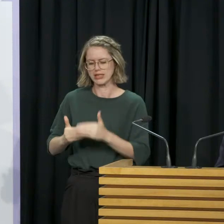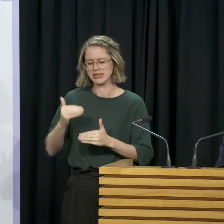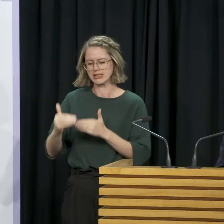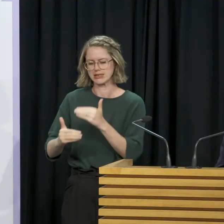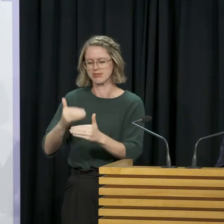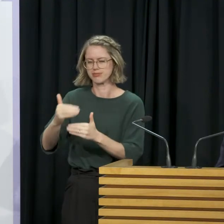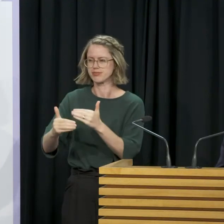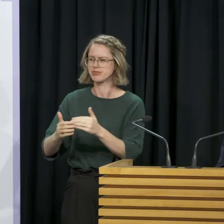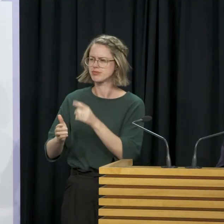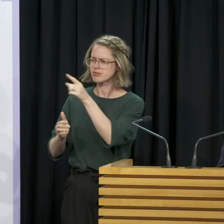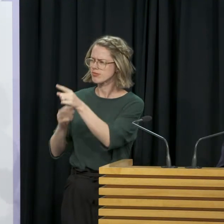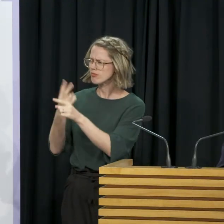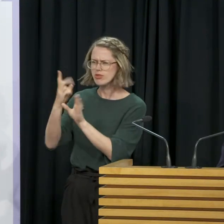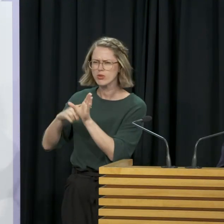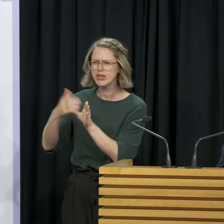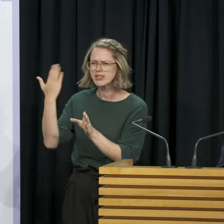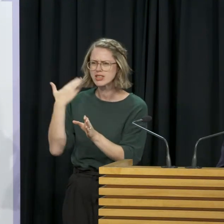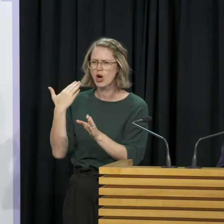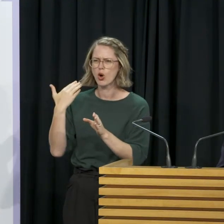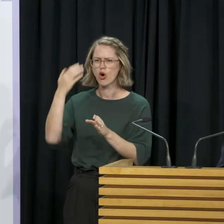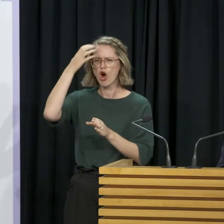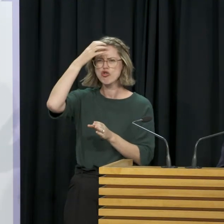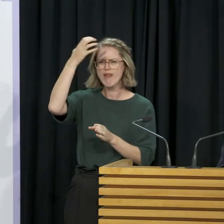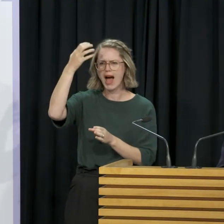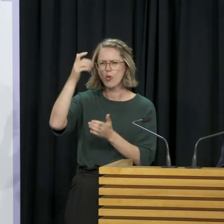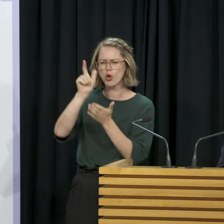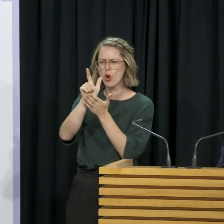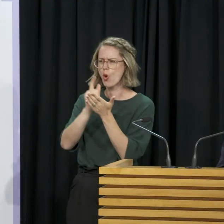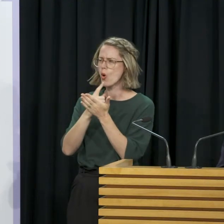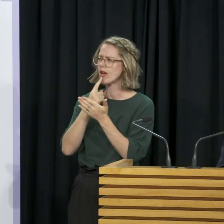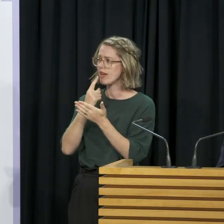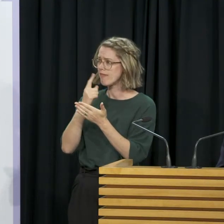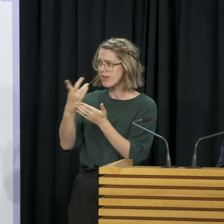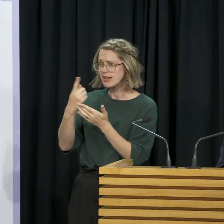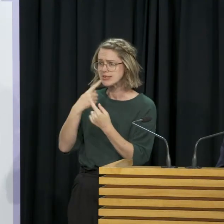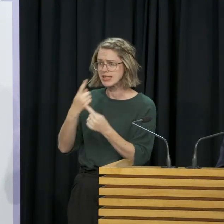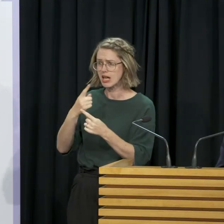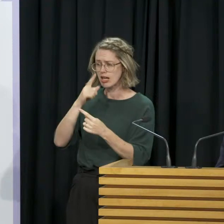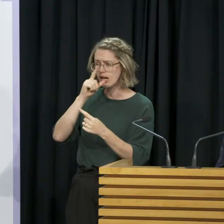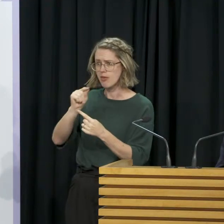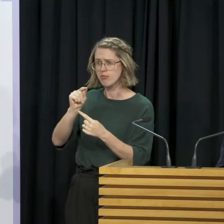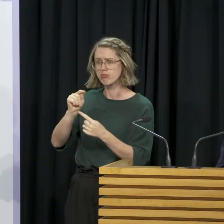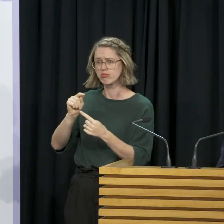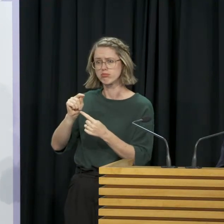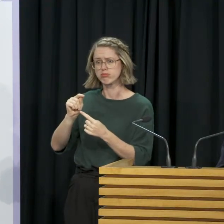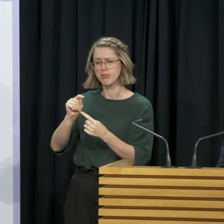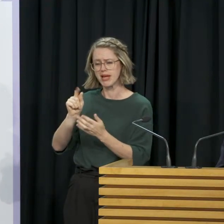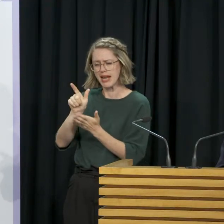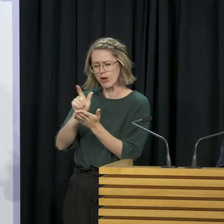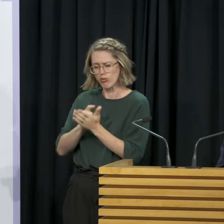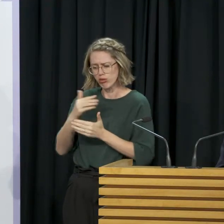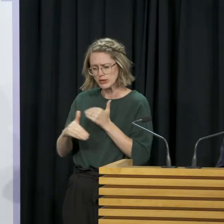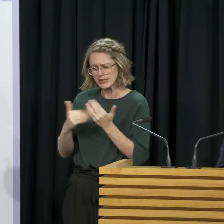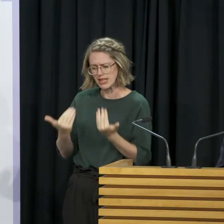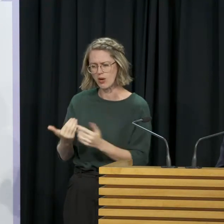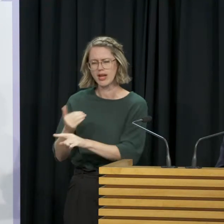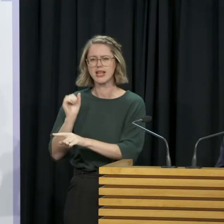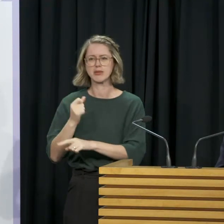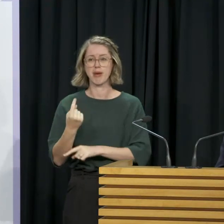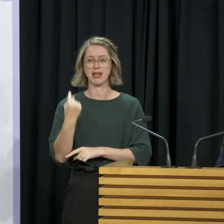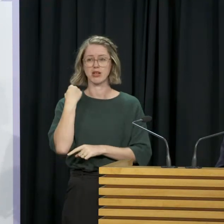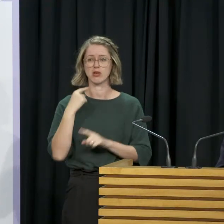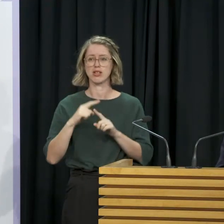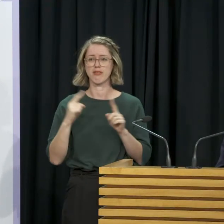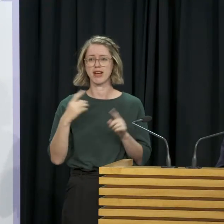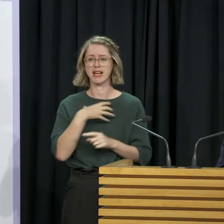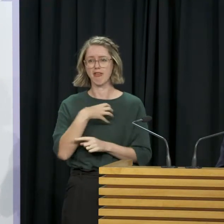will stick. So that was 2 years ago, so Crown Law formed an opinion about how it can be legally airtight now. Yep, and look, we had a different government then. Now we're